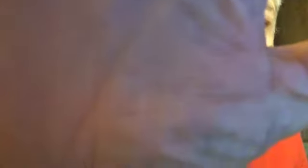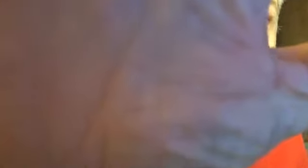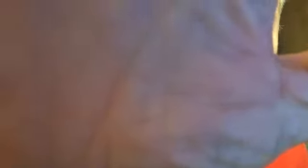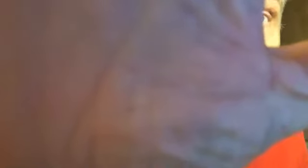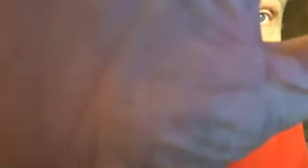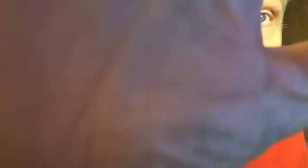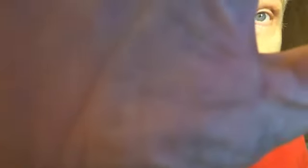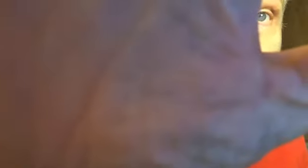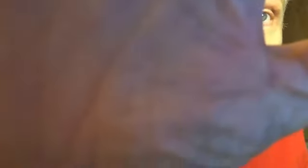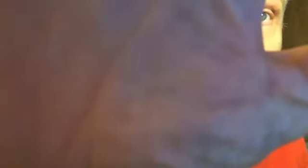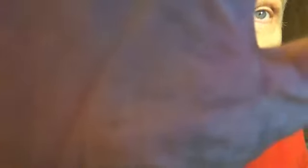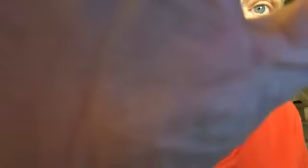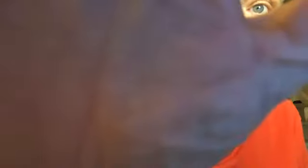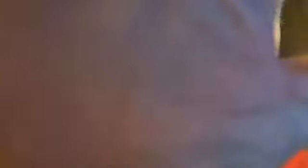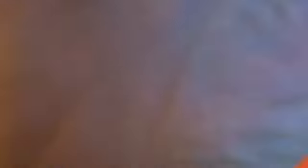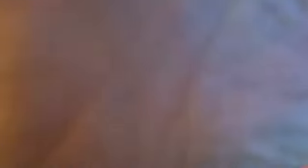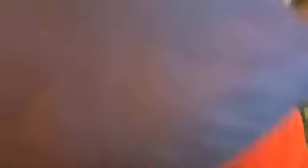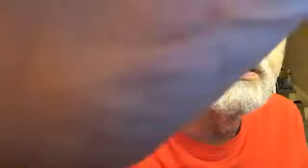Perfect. Thank you very much, Leslie.